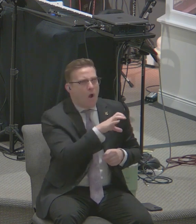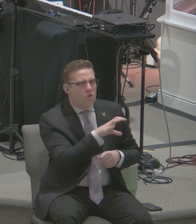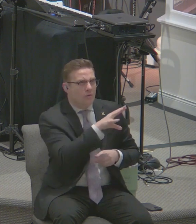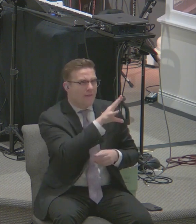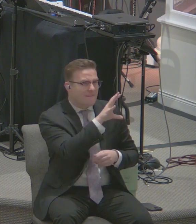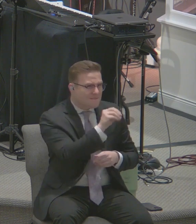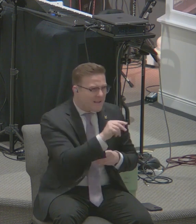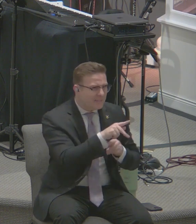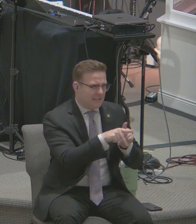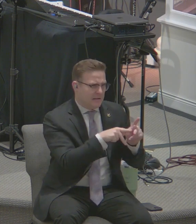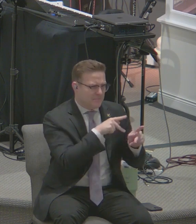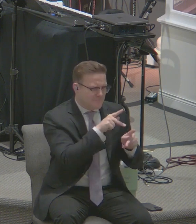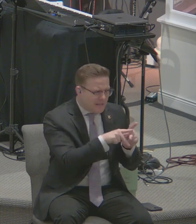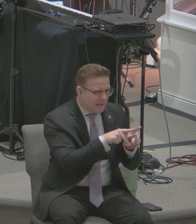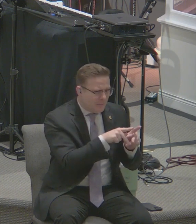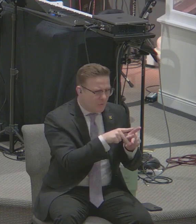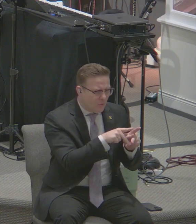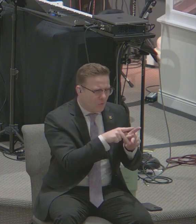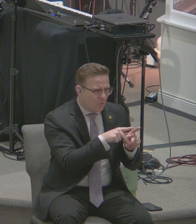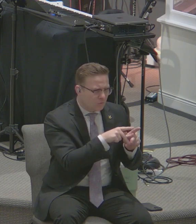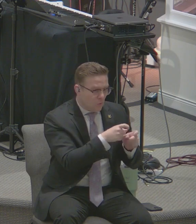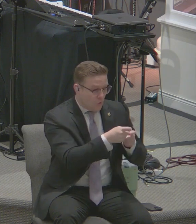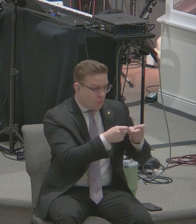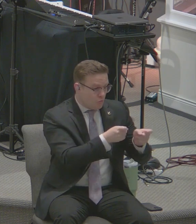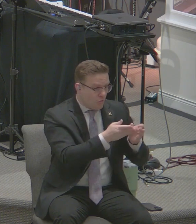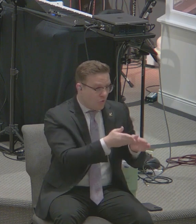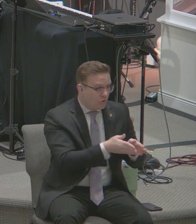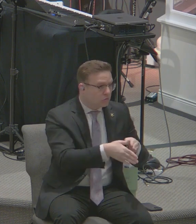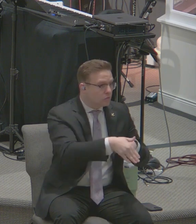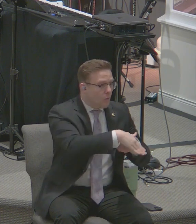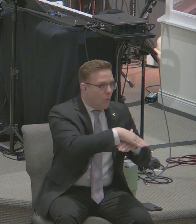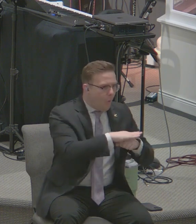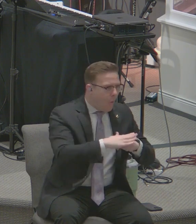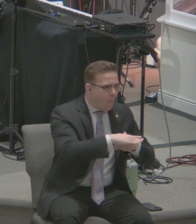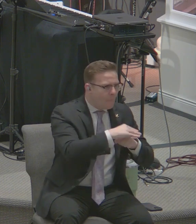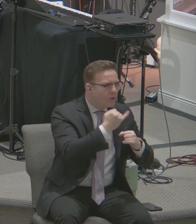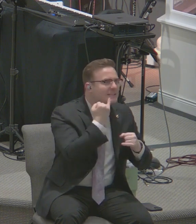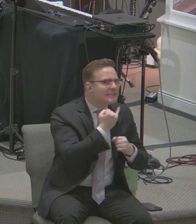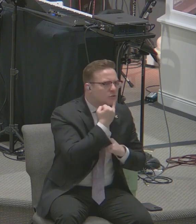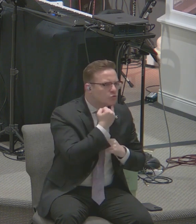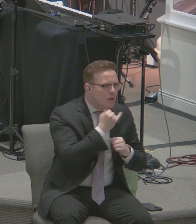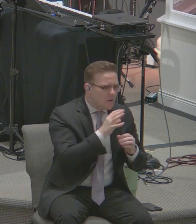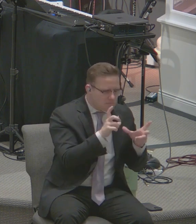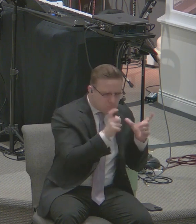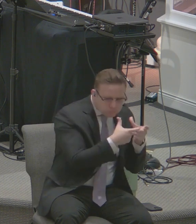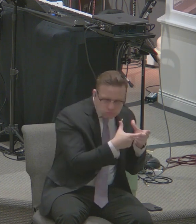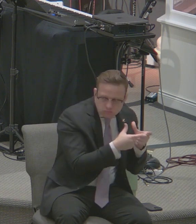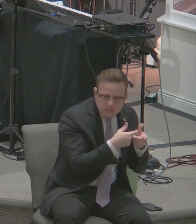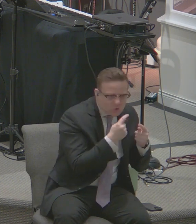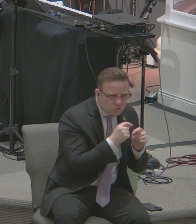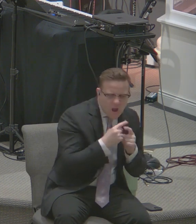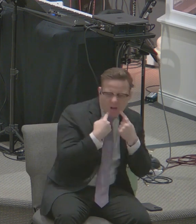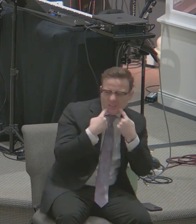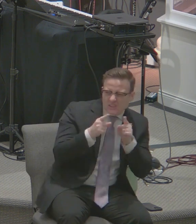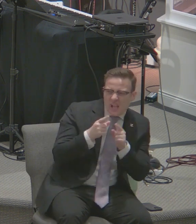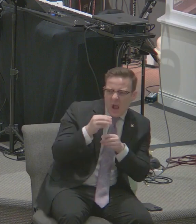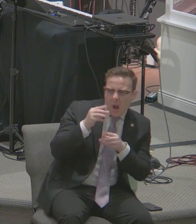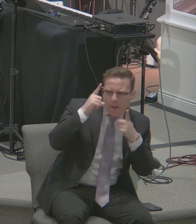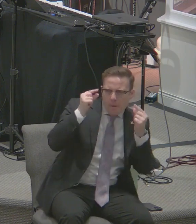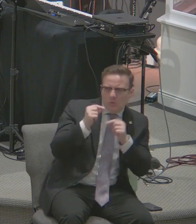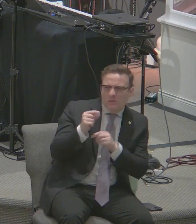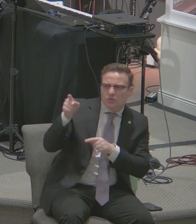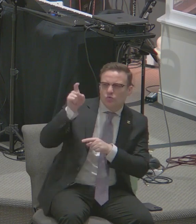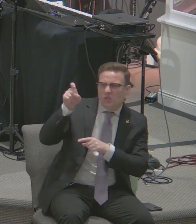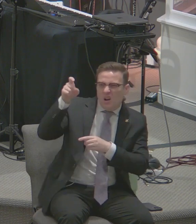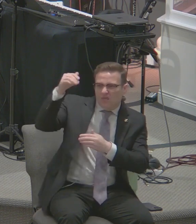250 chief rulers of Israel gather together, and they try to tell Moses and Aaron to step